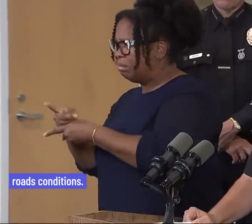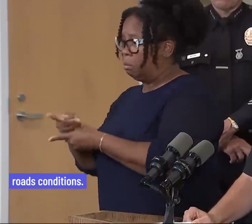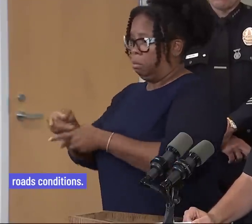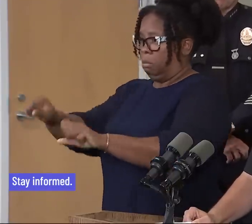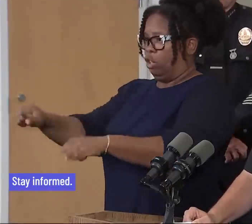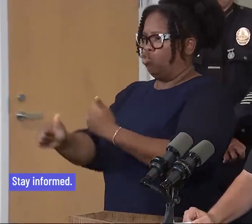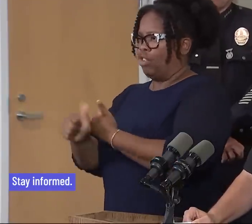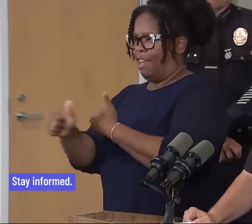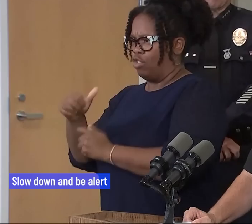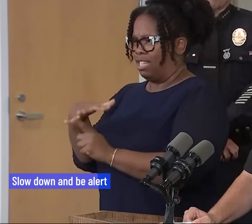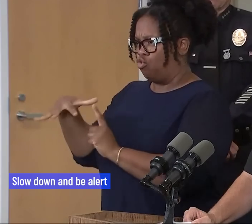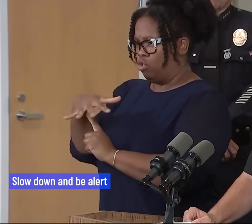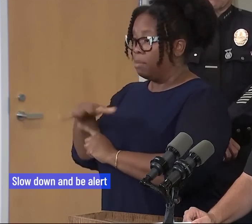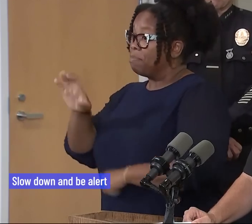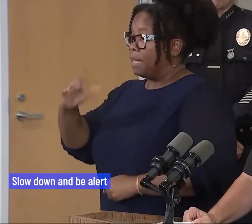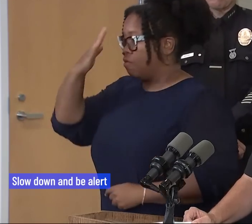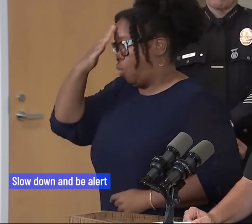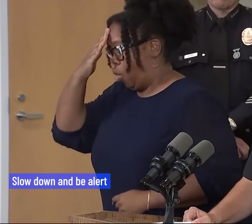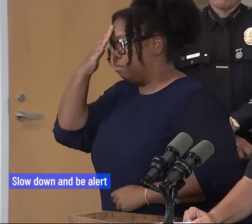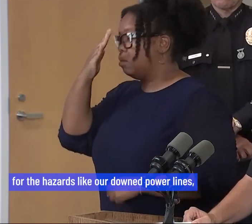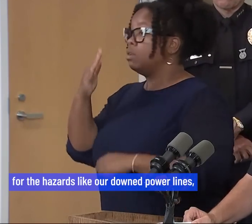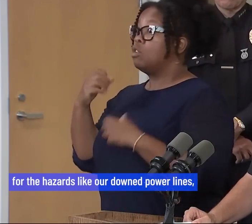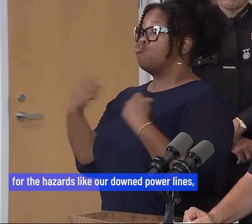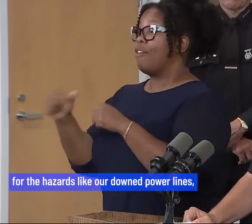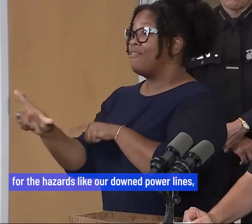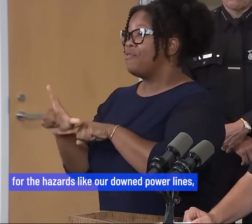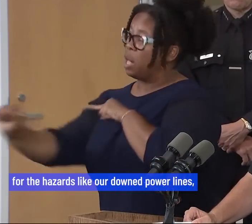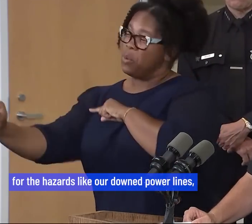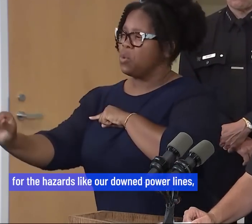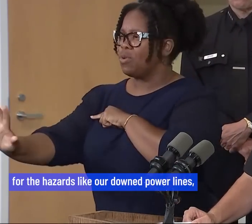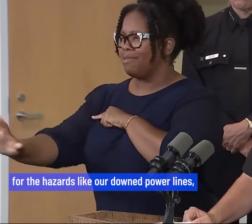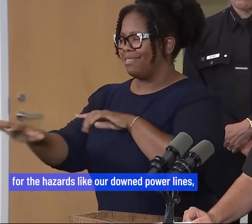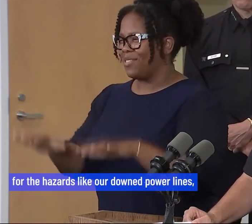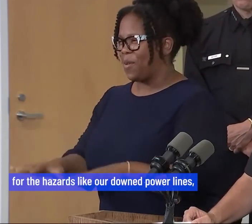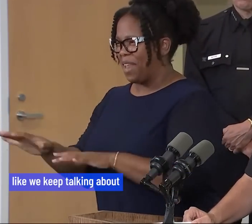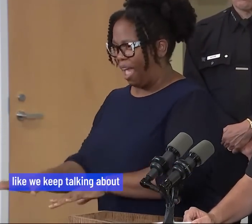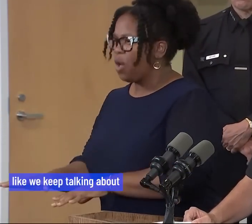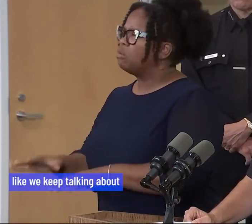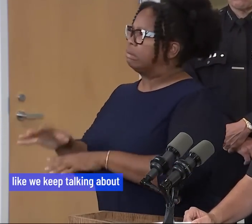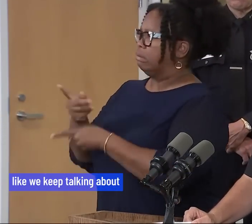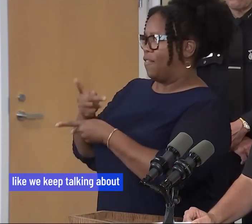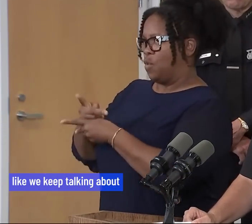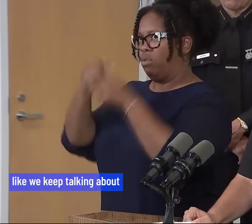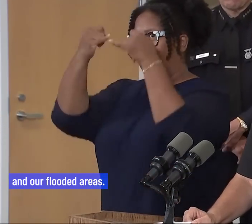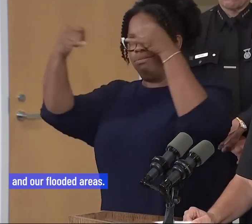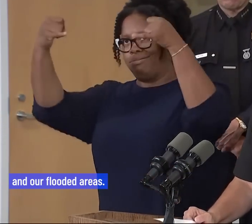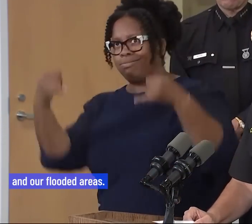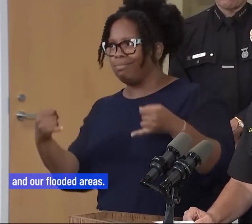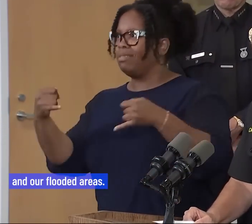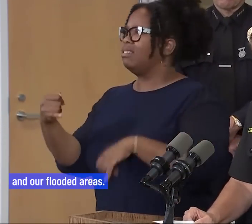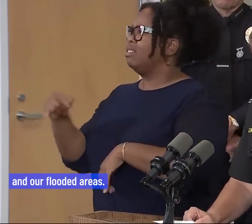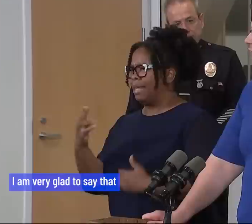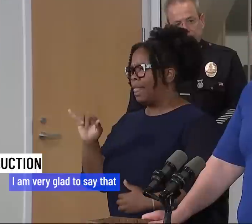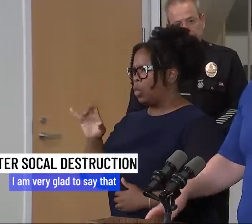conditions. Stay informed, slow down, and be alert for the hazards, like our downed power lines, like we keep talking about, and our